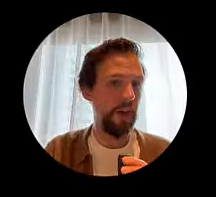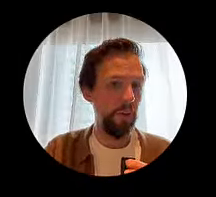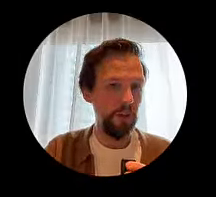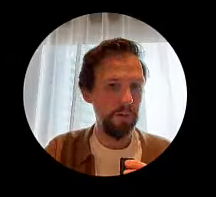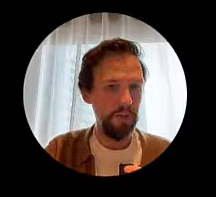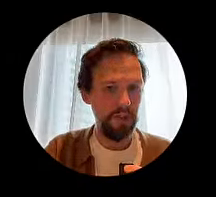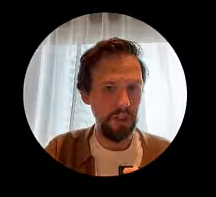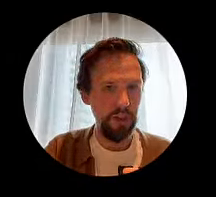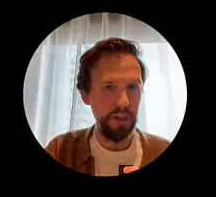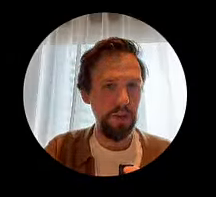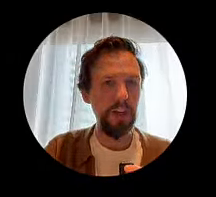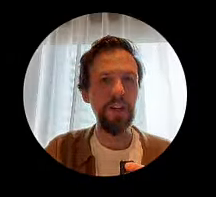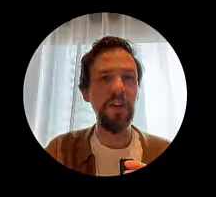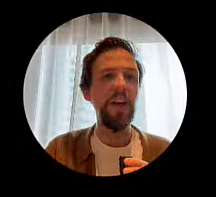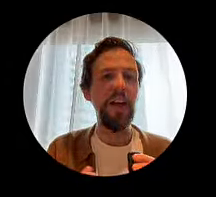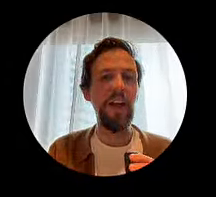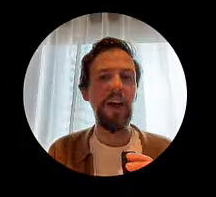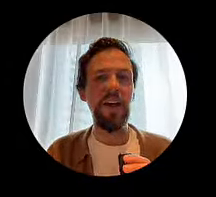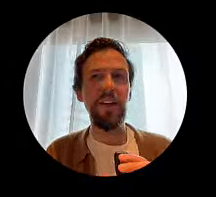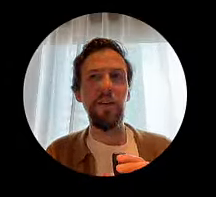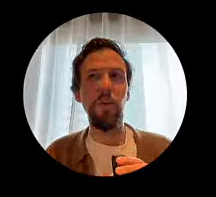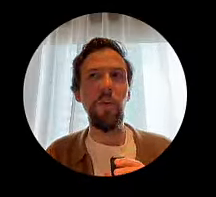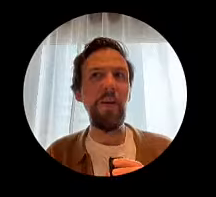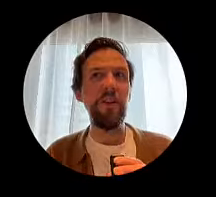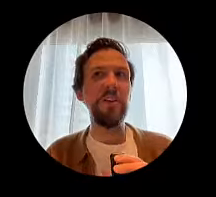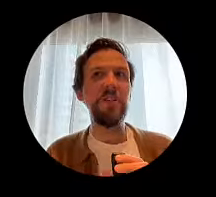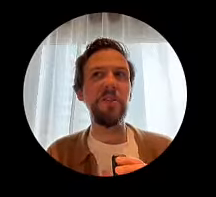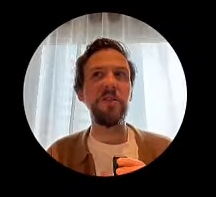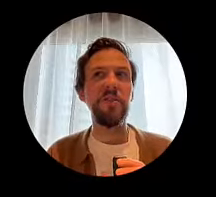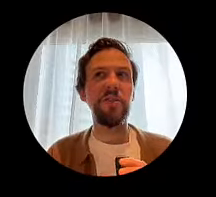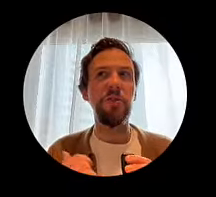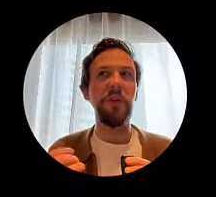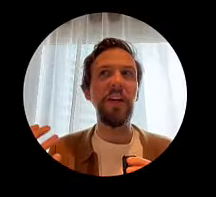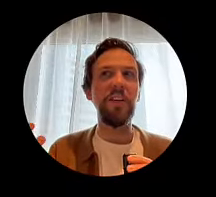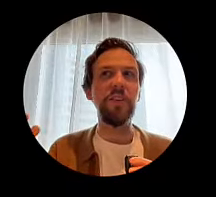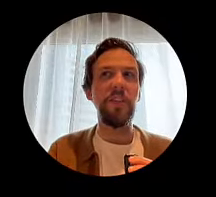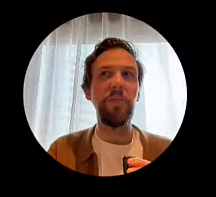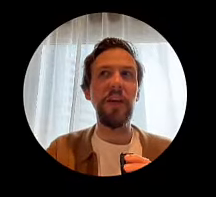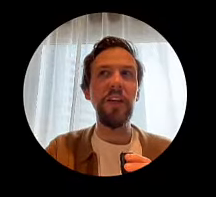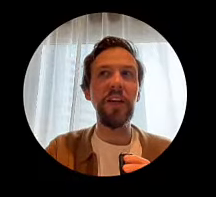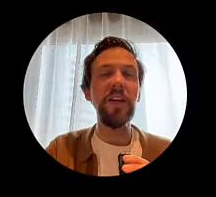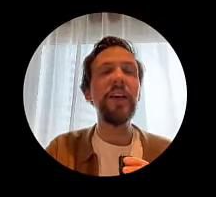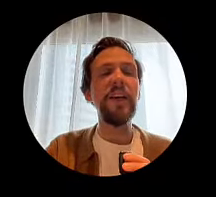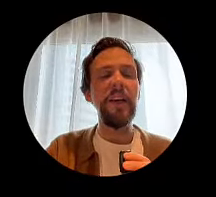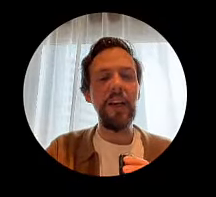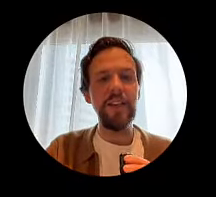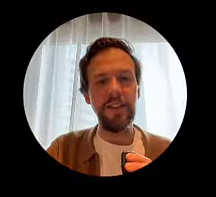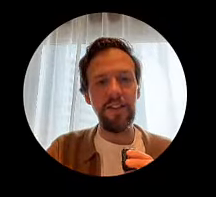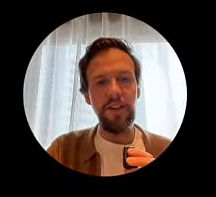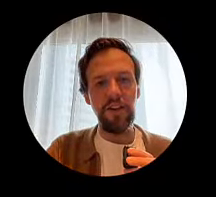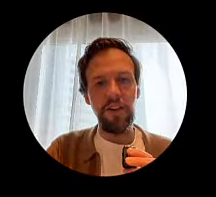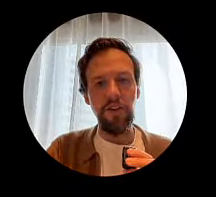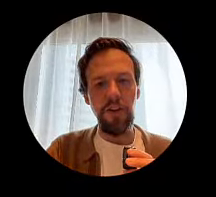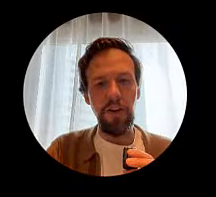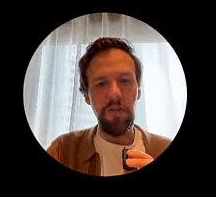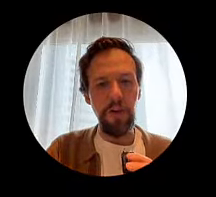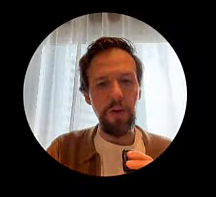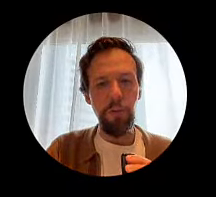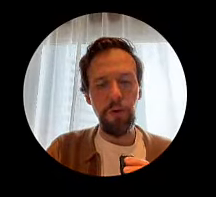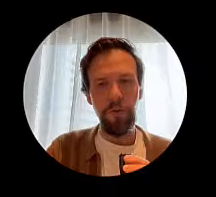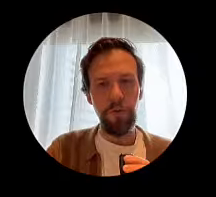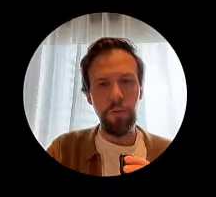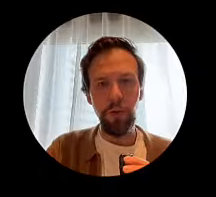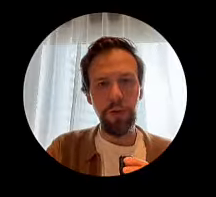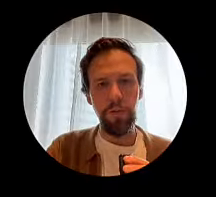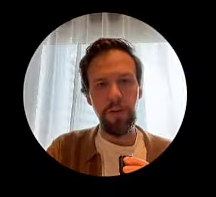that, but I will still explain it. Having a screen like this at the beginning is